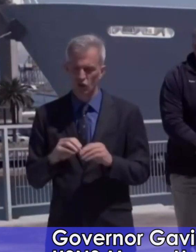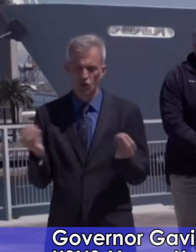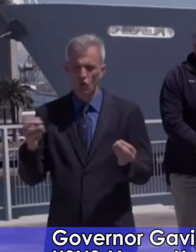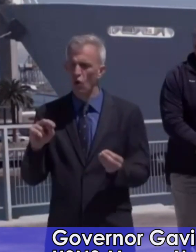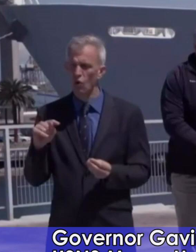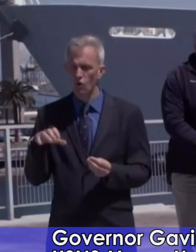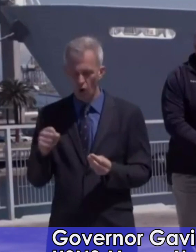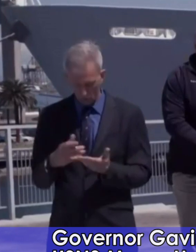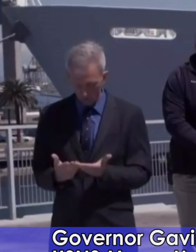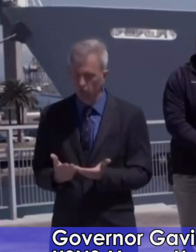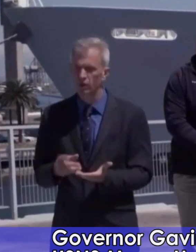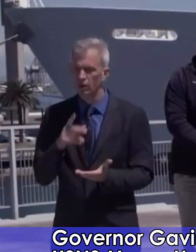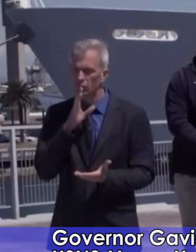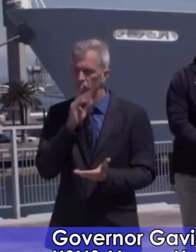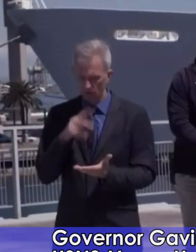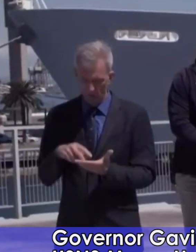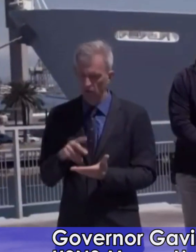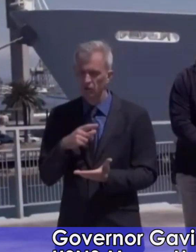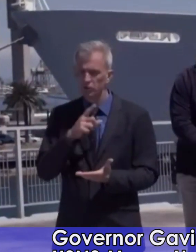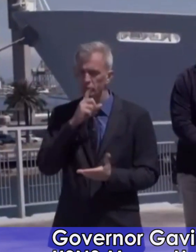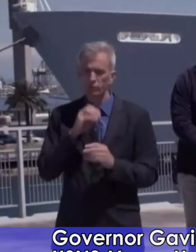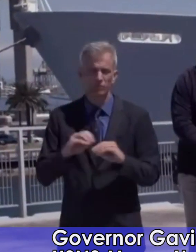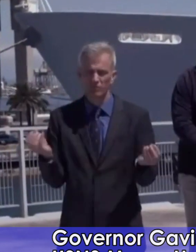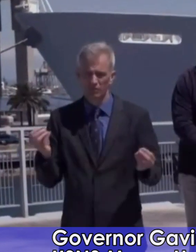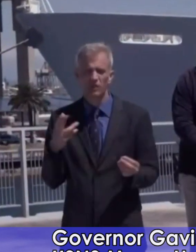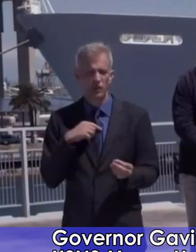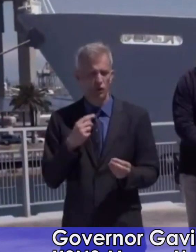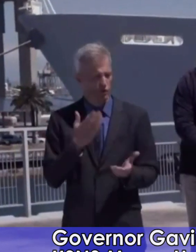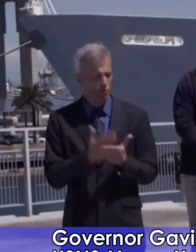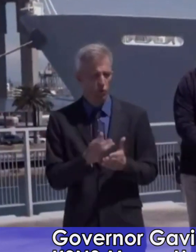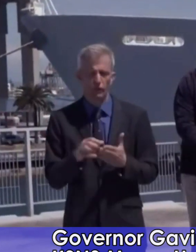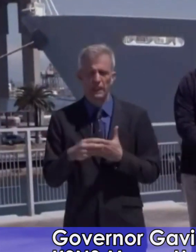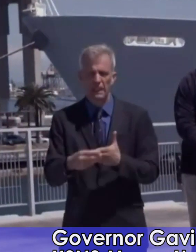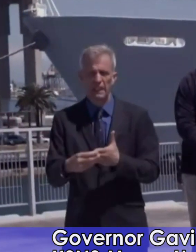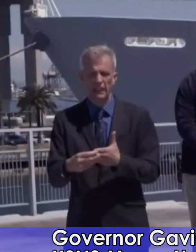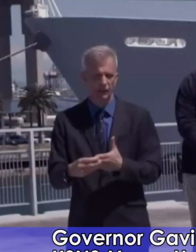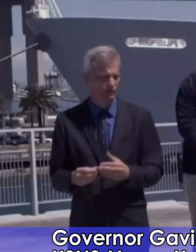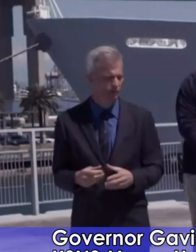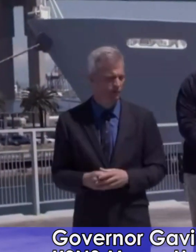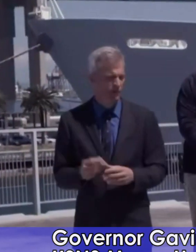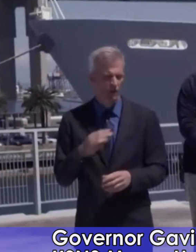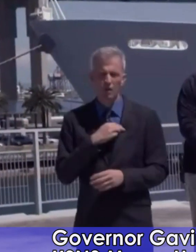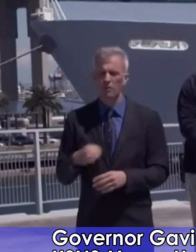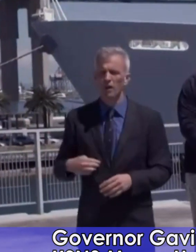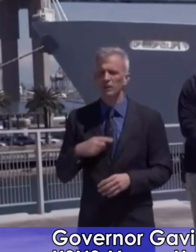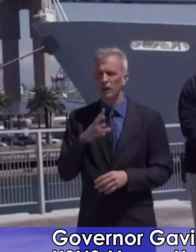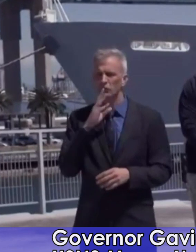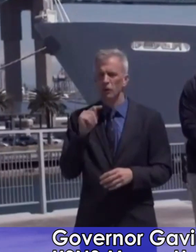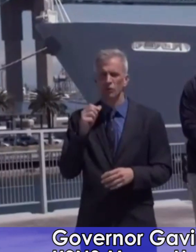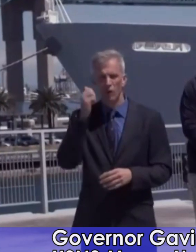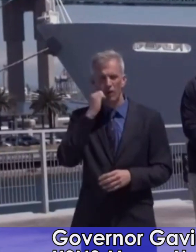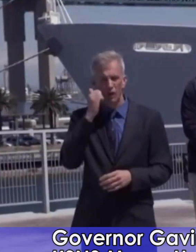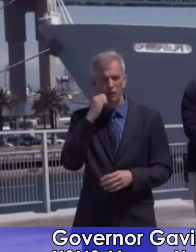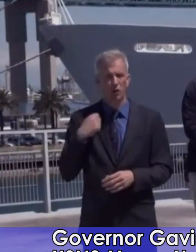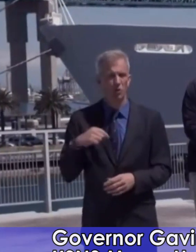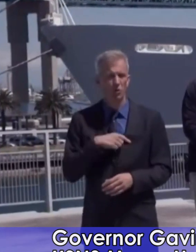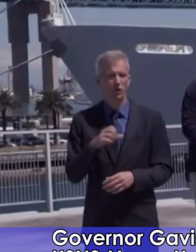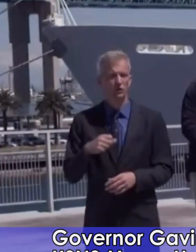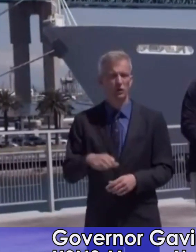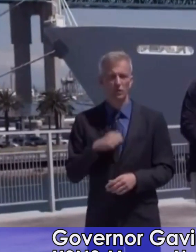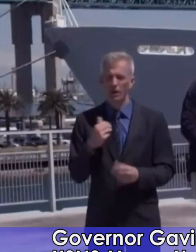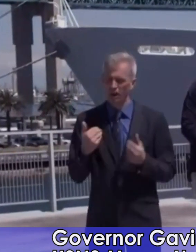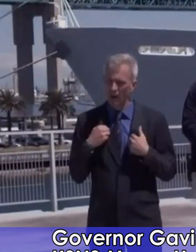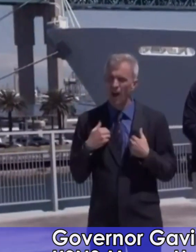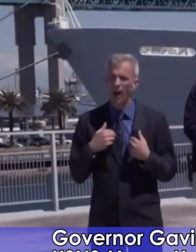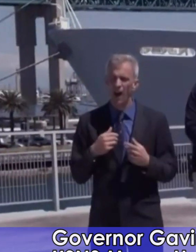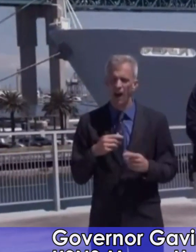this state. And I just want to say on behalf of my city governor, and I know the mayors that I speak to every single day, that we are so proud to have you leading